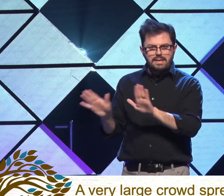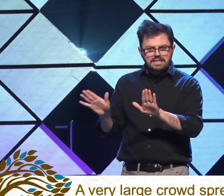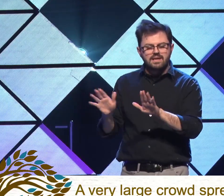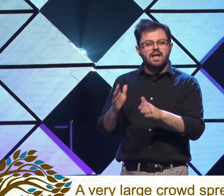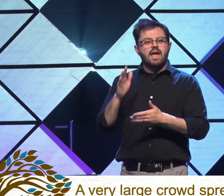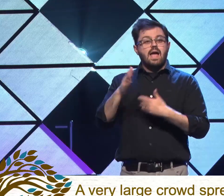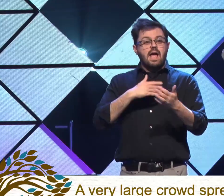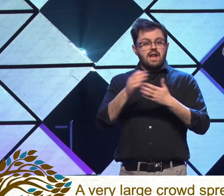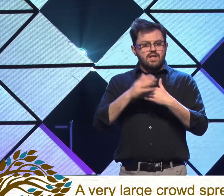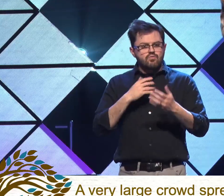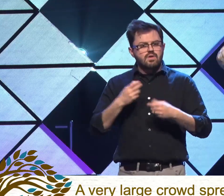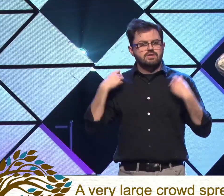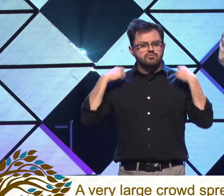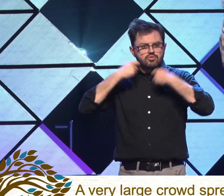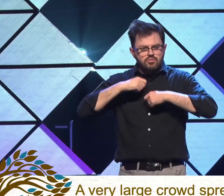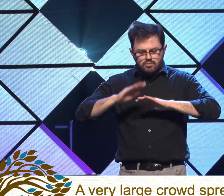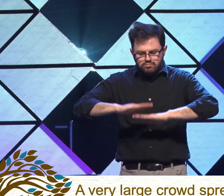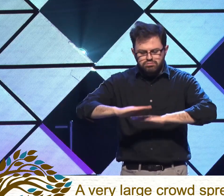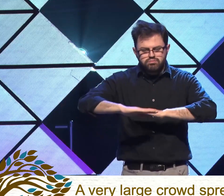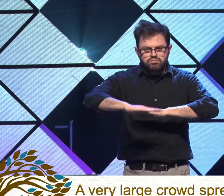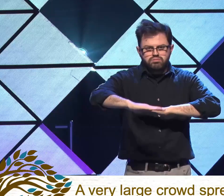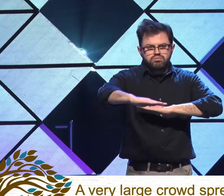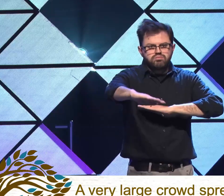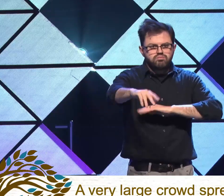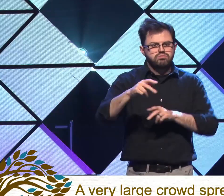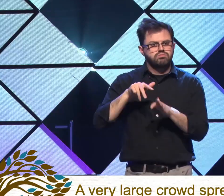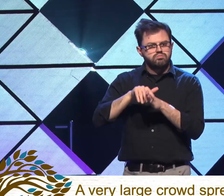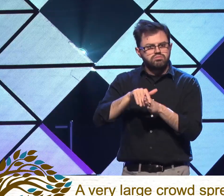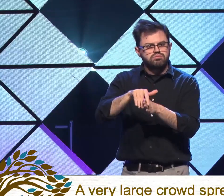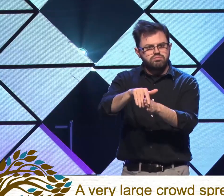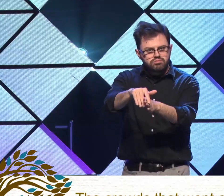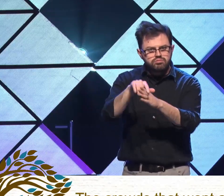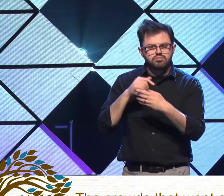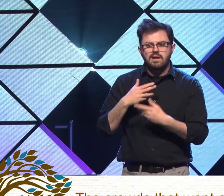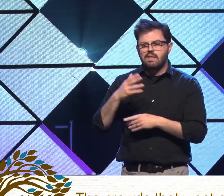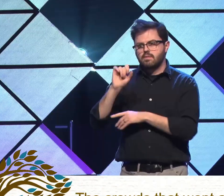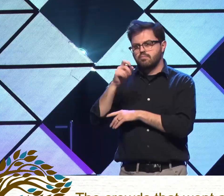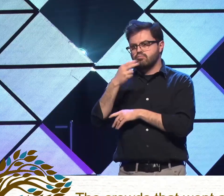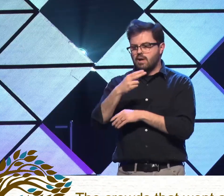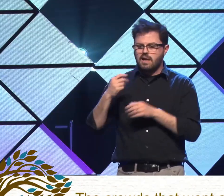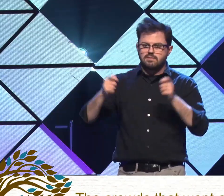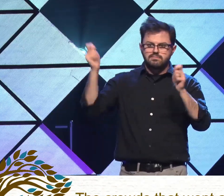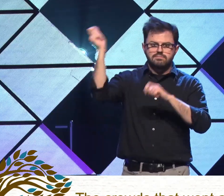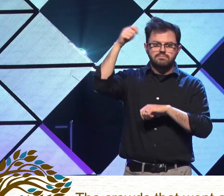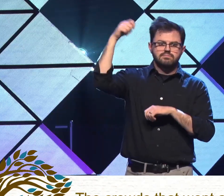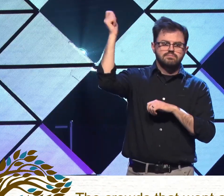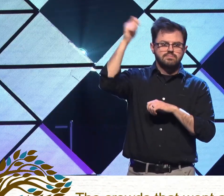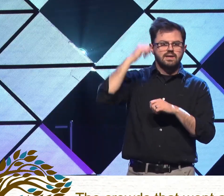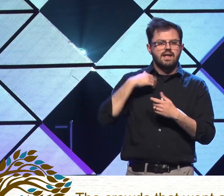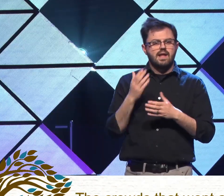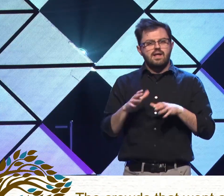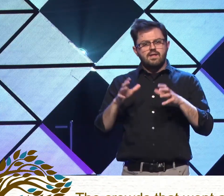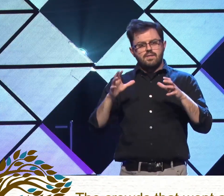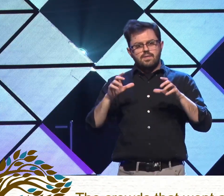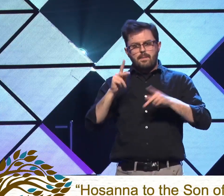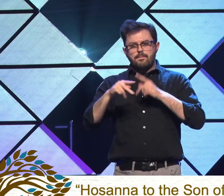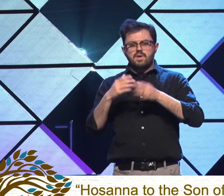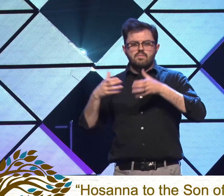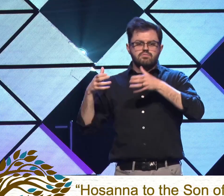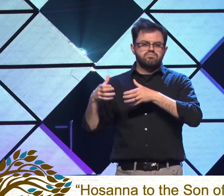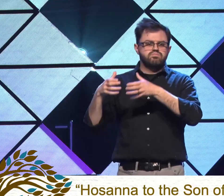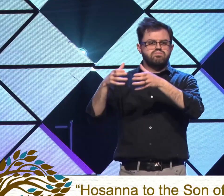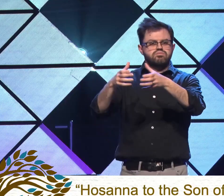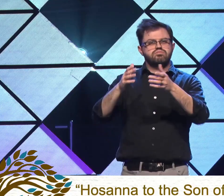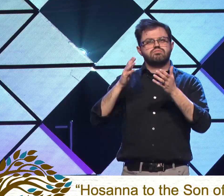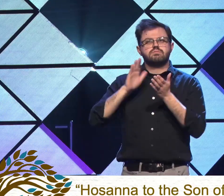on the ground, and they cut the palm branches down, and they wave them, and the crowds went ahead, and they shouted, and they were saying, Hosanna to the Son of David,